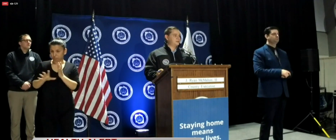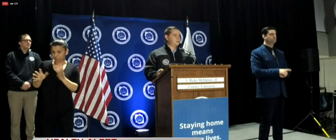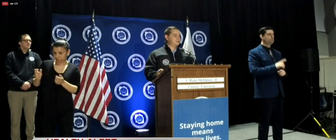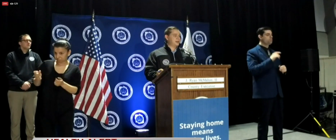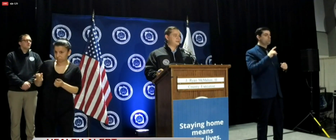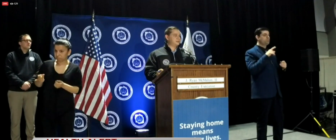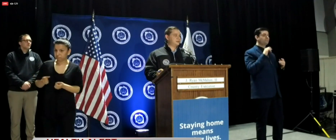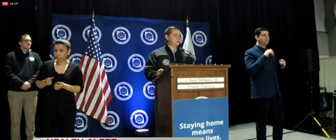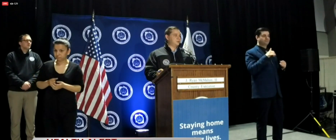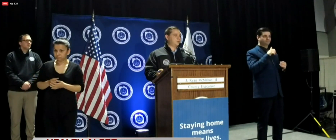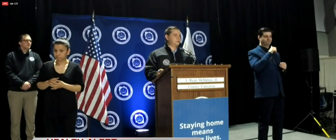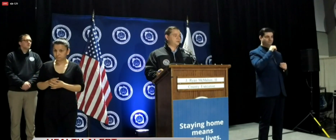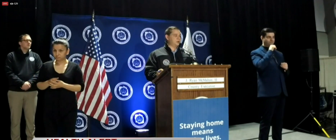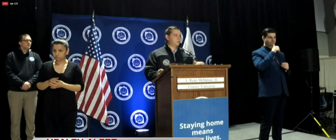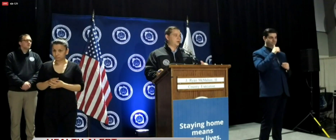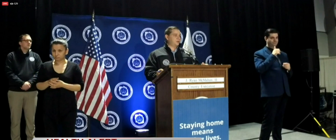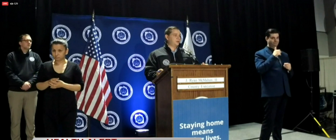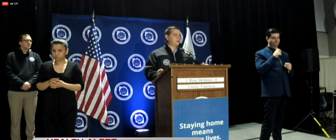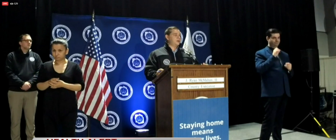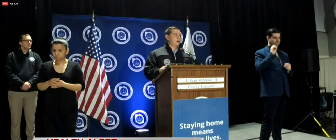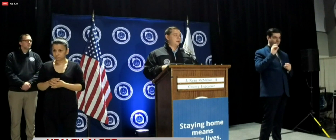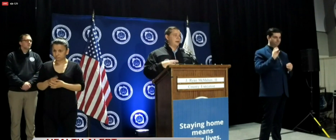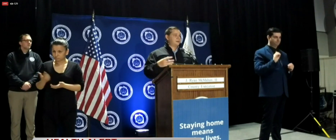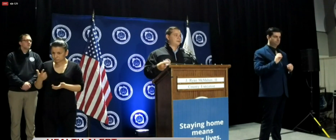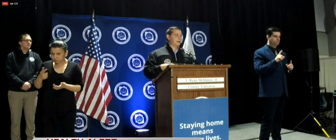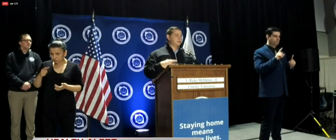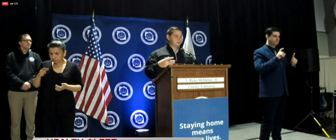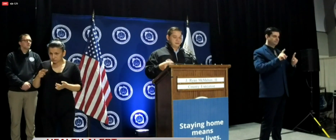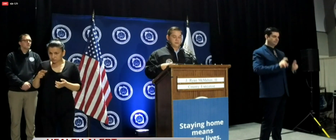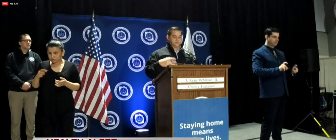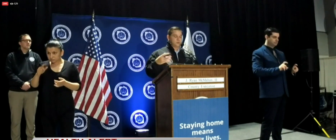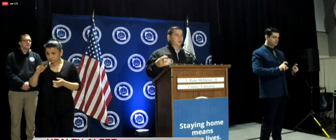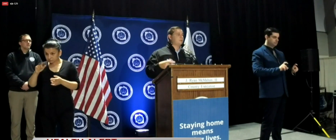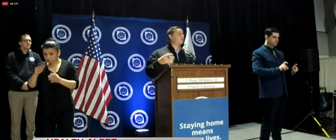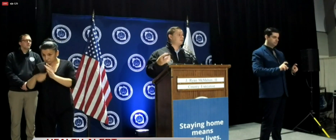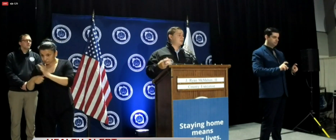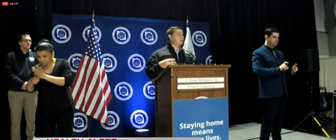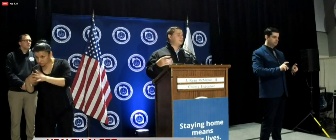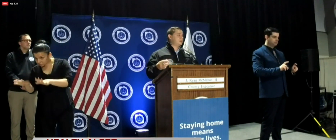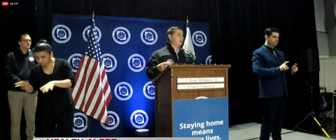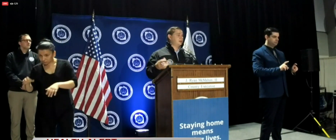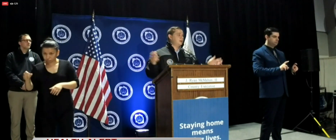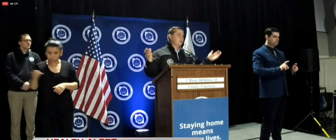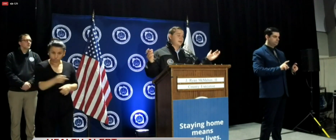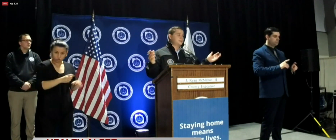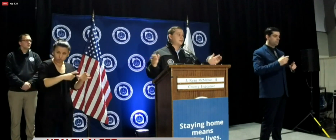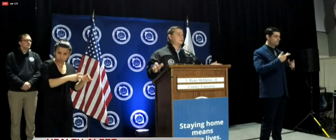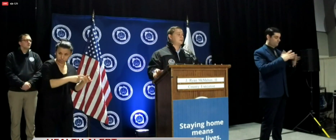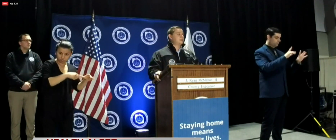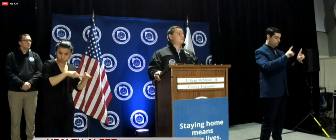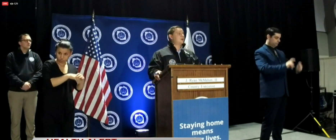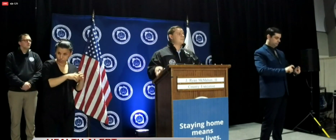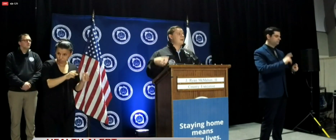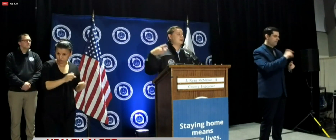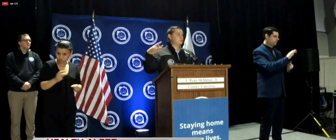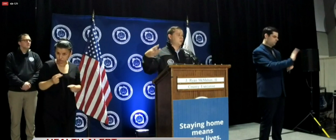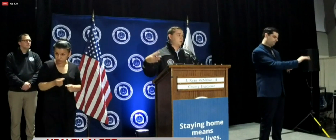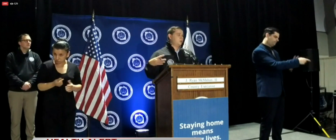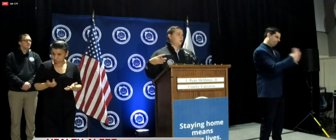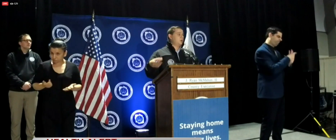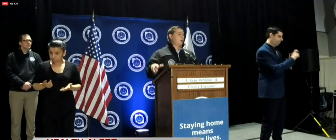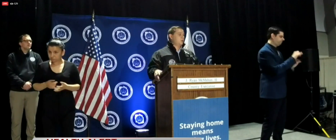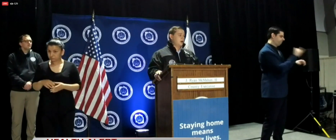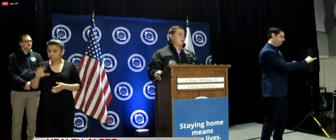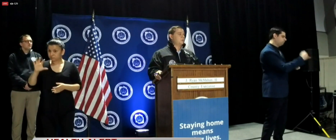have cases, test and quarantine very quickly. That's if you're waiting on 50 tests a day, that's something that's very